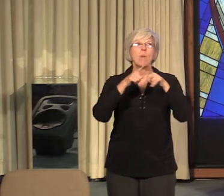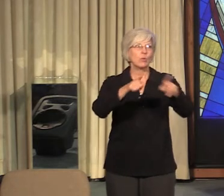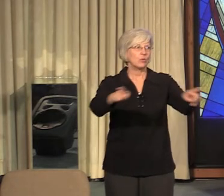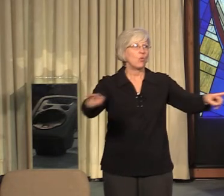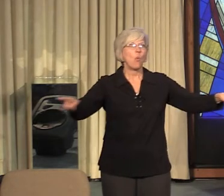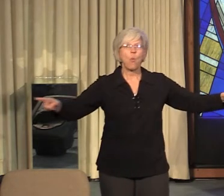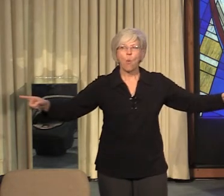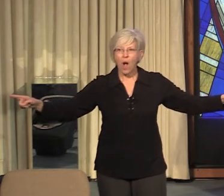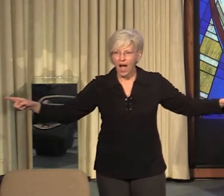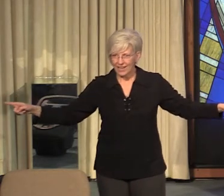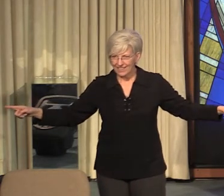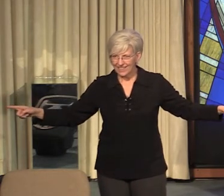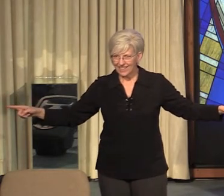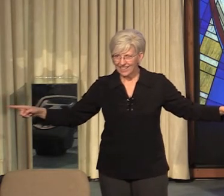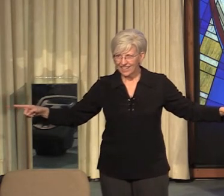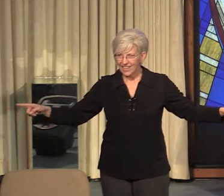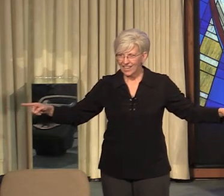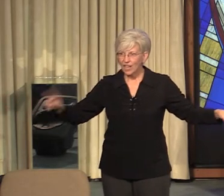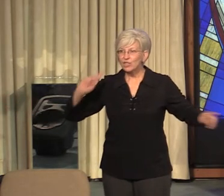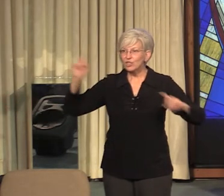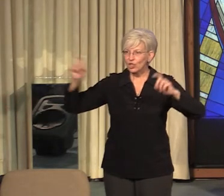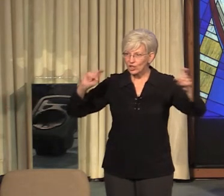circulated magazine published in the Midwest.